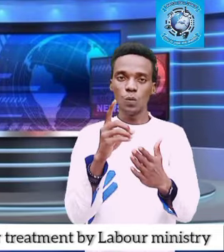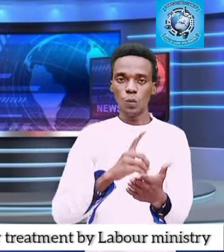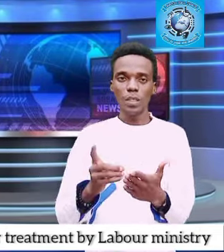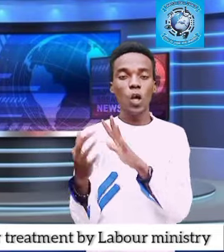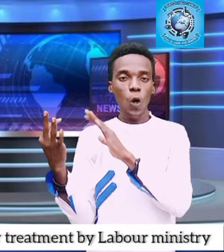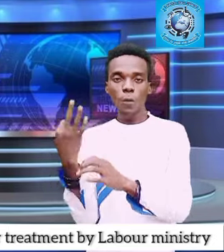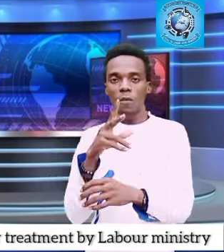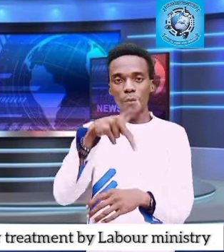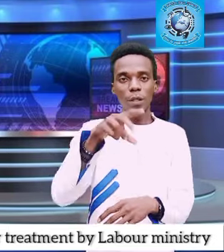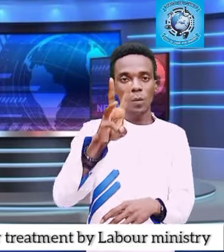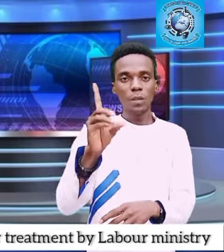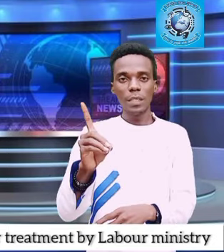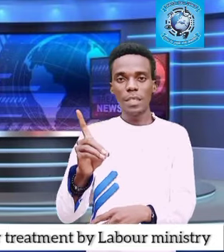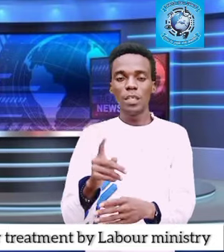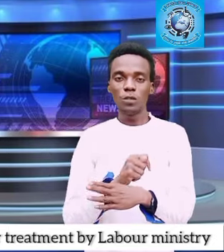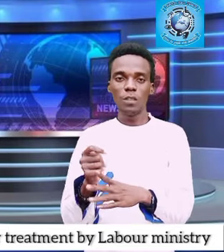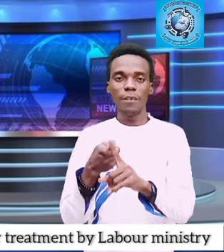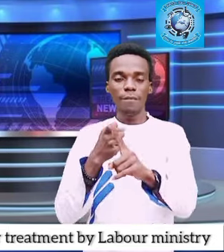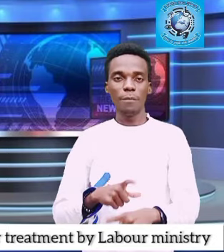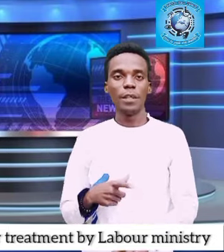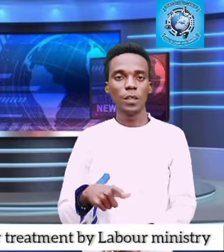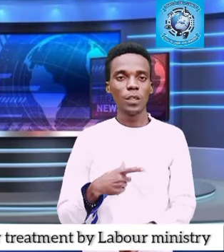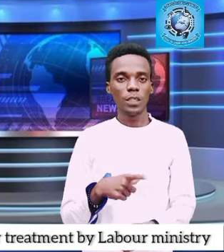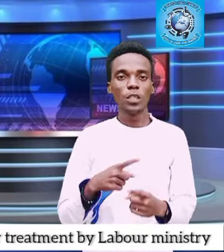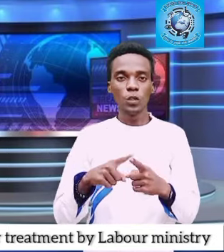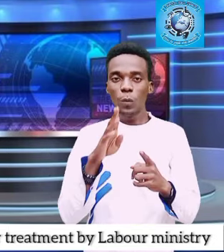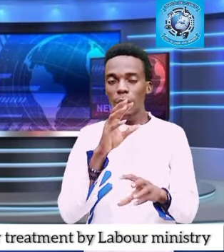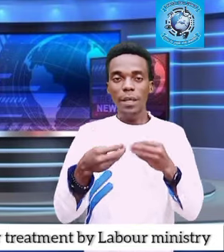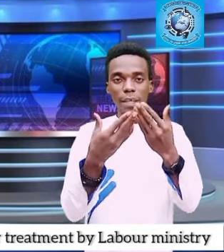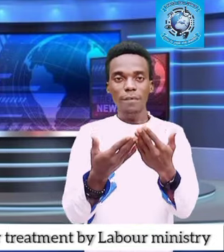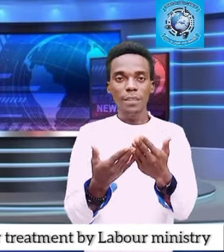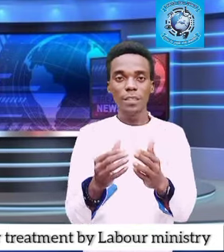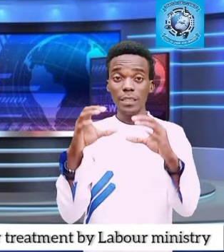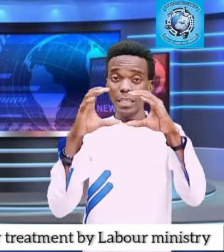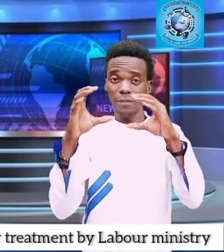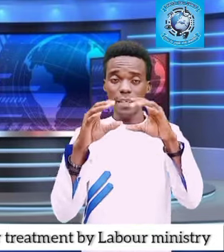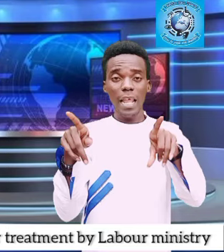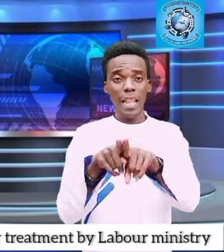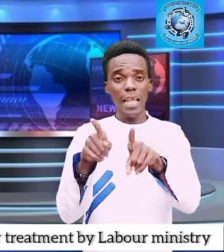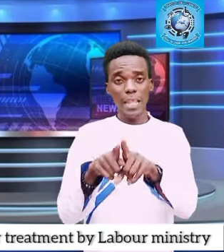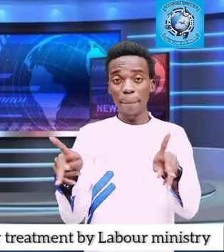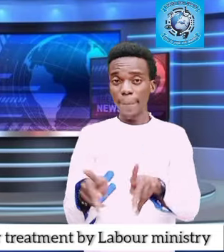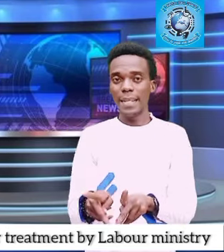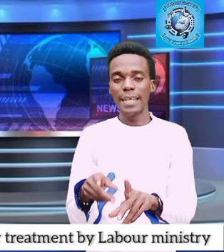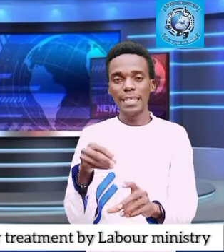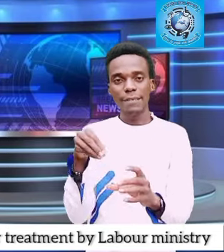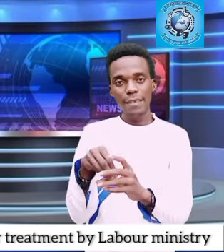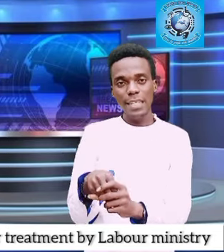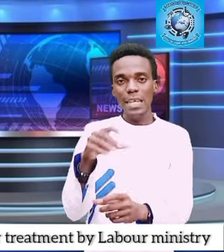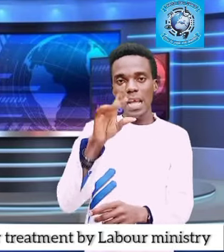PWDs, trainees from Lagos State, to be given a trade test certificate like their counterparts from